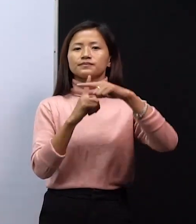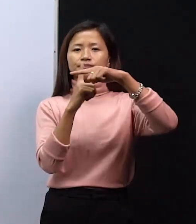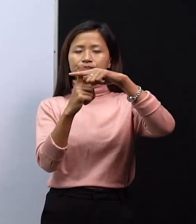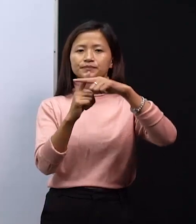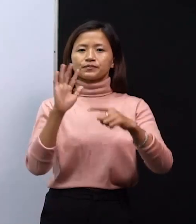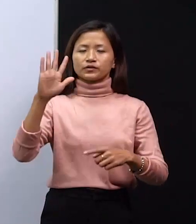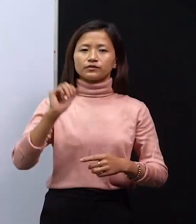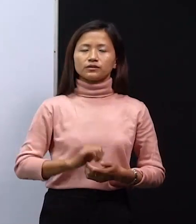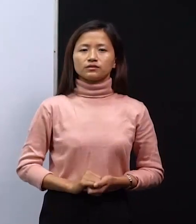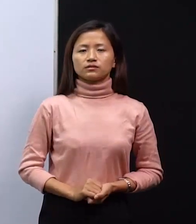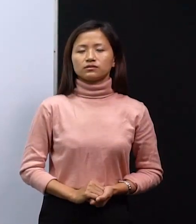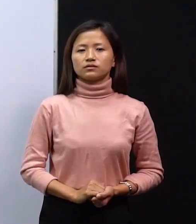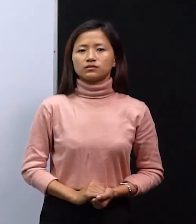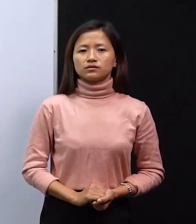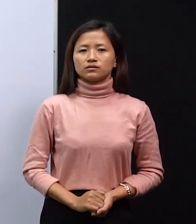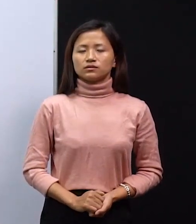So